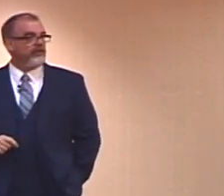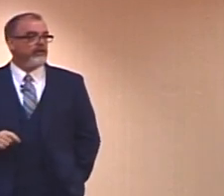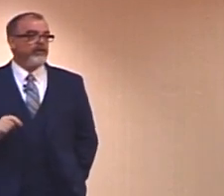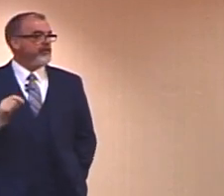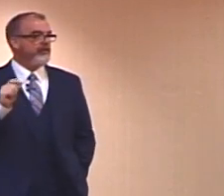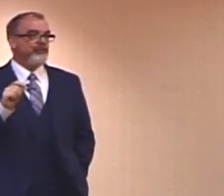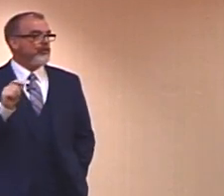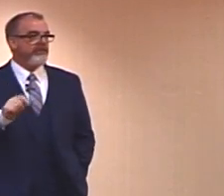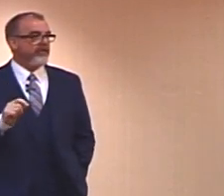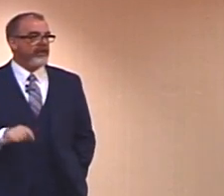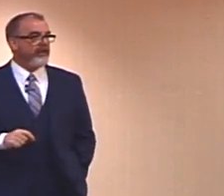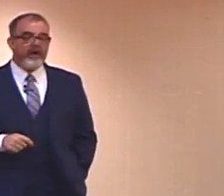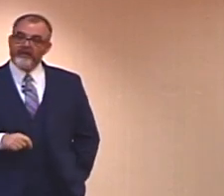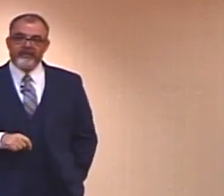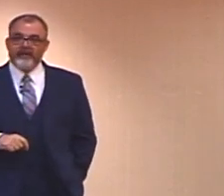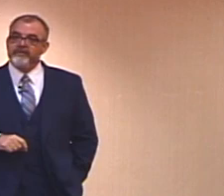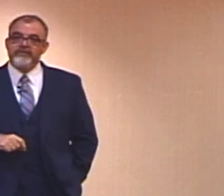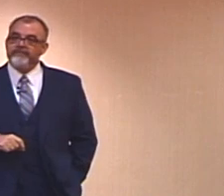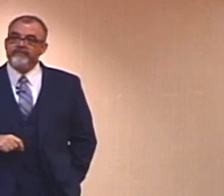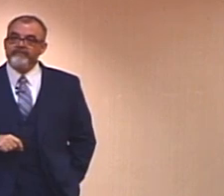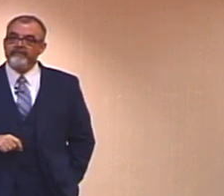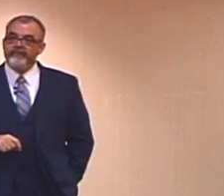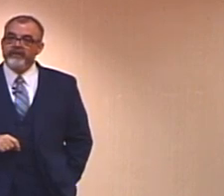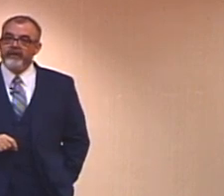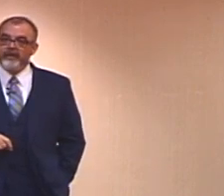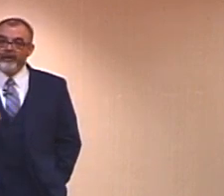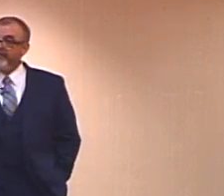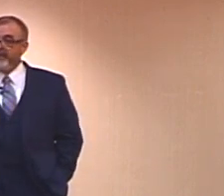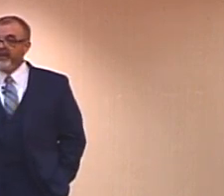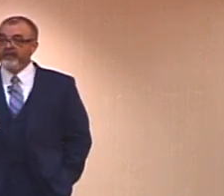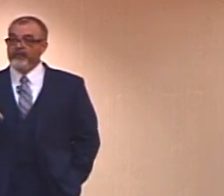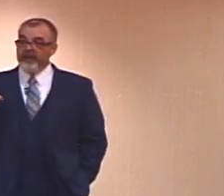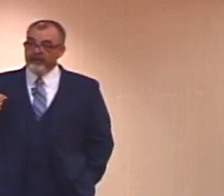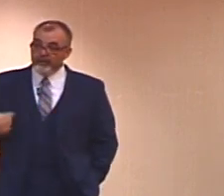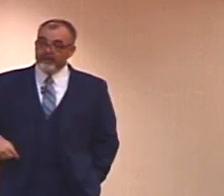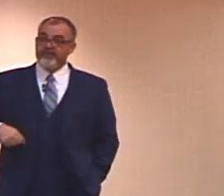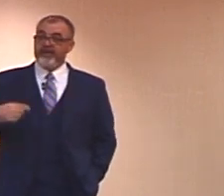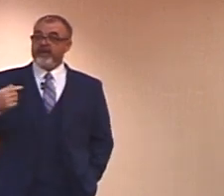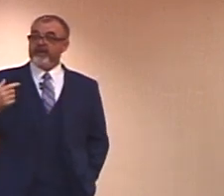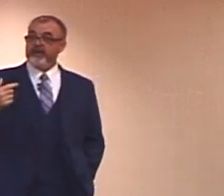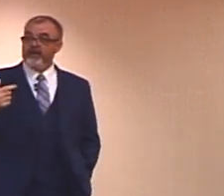happens? You don't think like God thinks. You're thinking